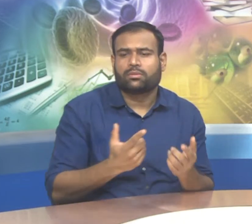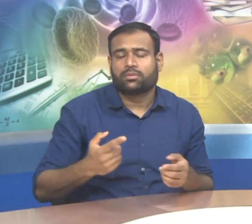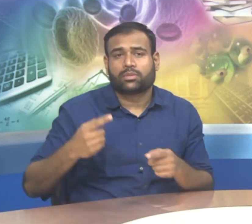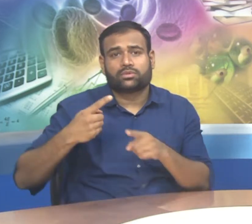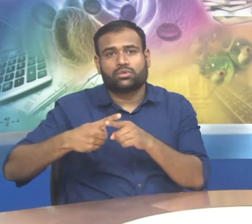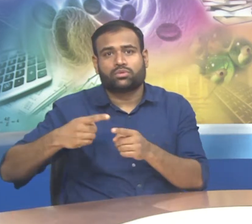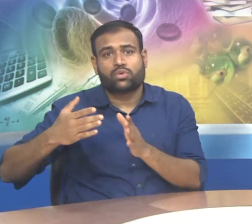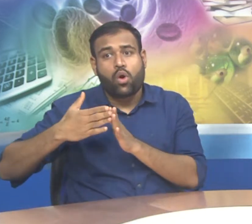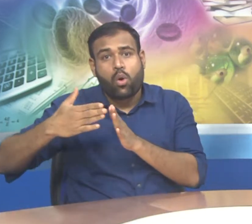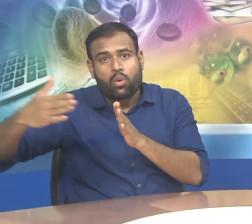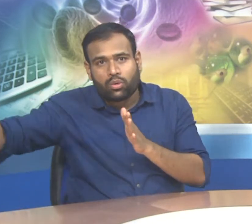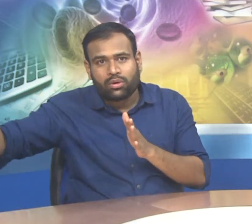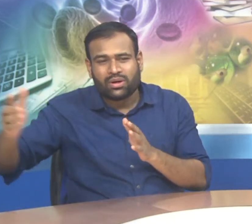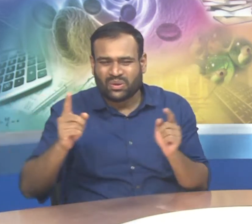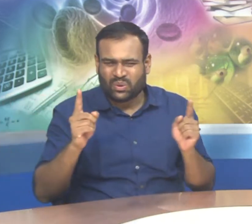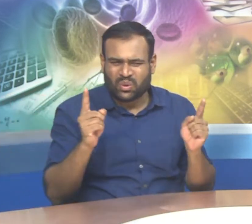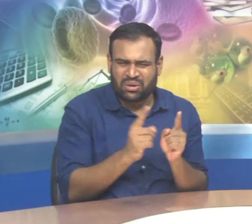short term and long term purposes.